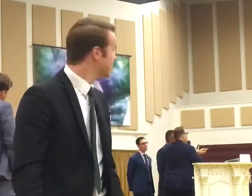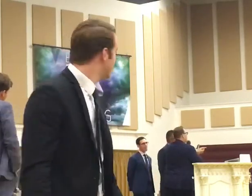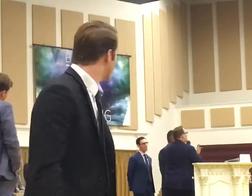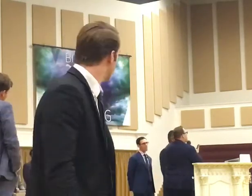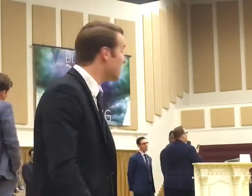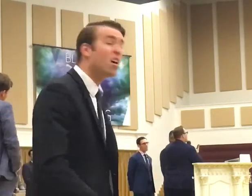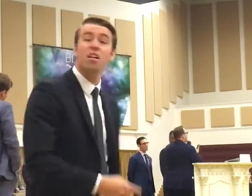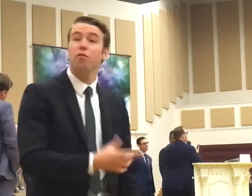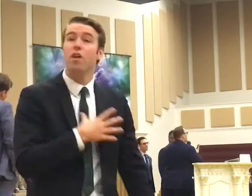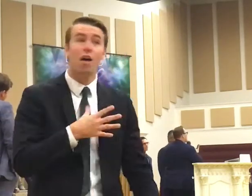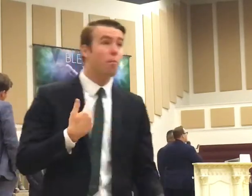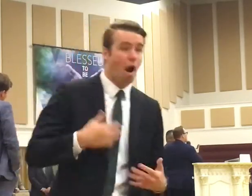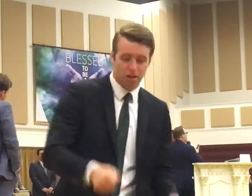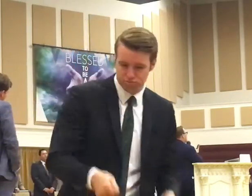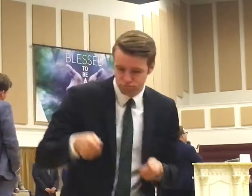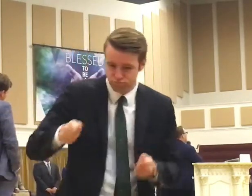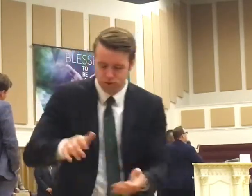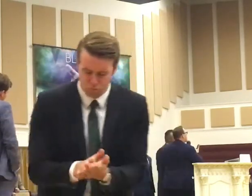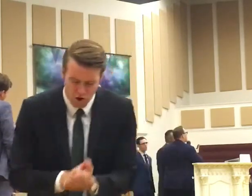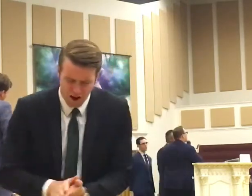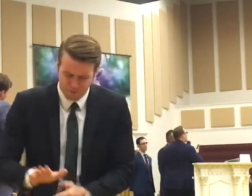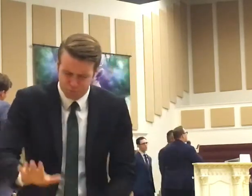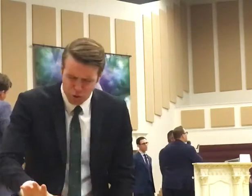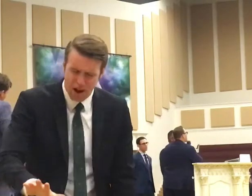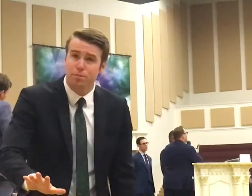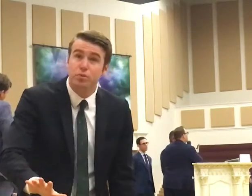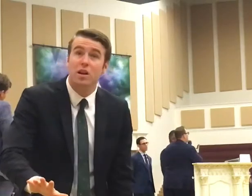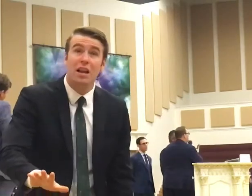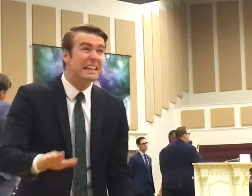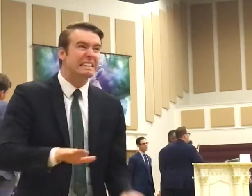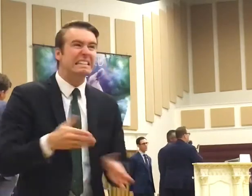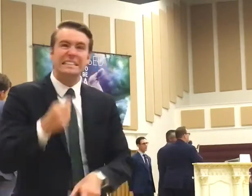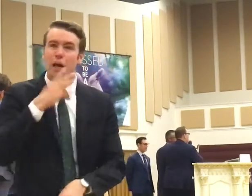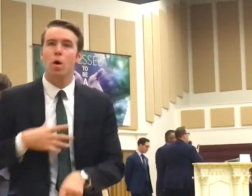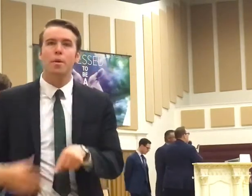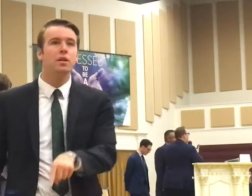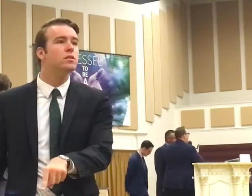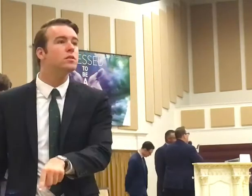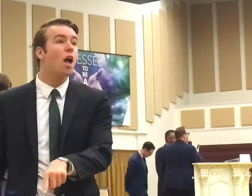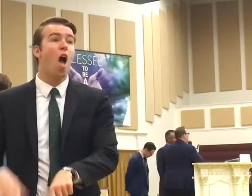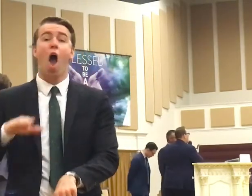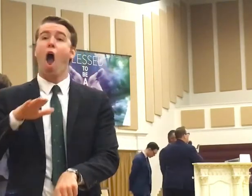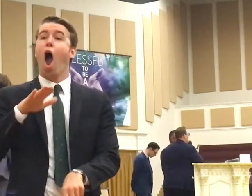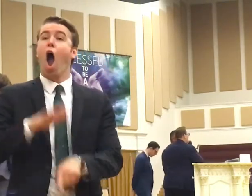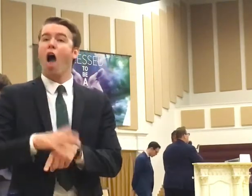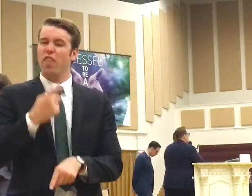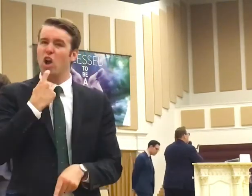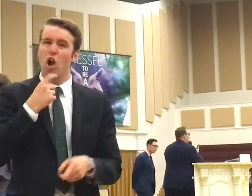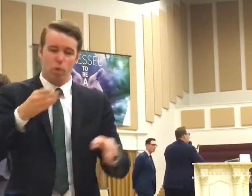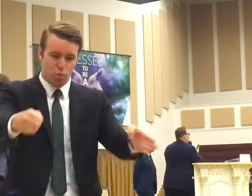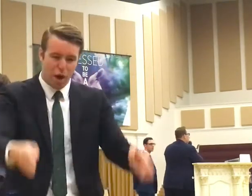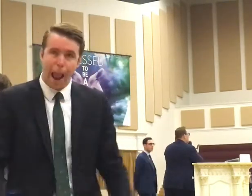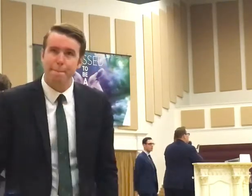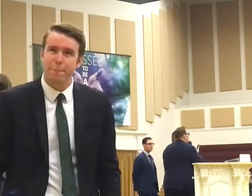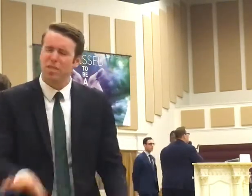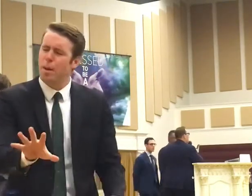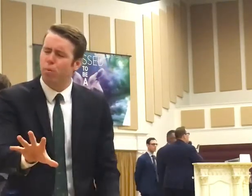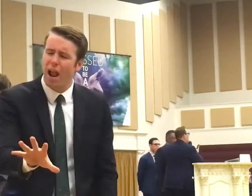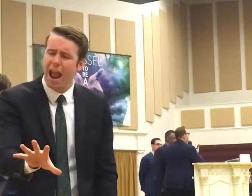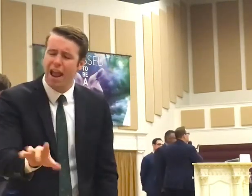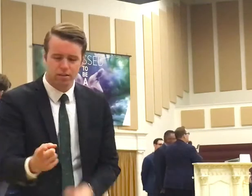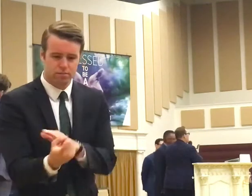And they began to pray. And while they were praying for a dead woman on the concrete boat ramp,